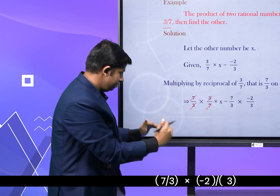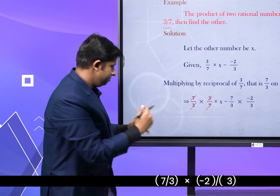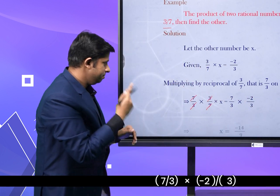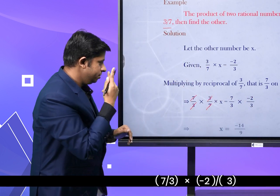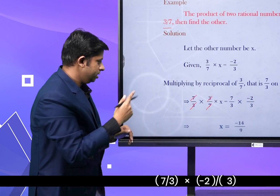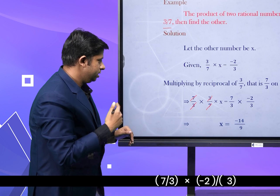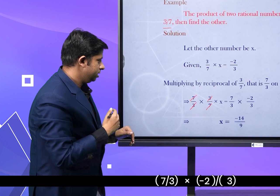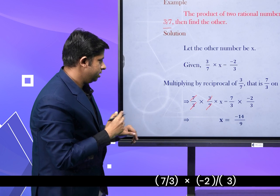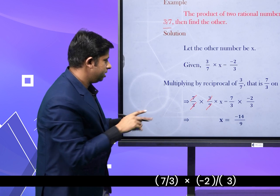2 by 3,